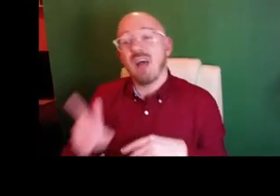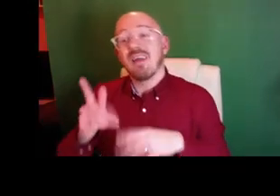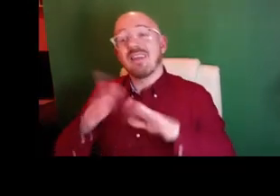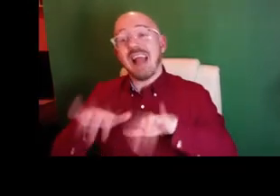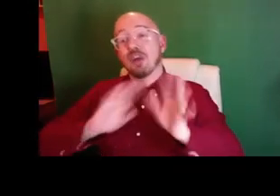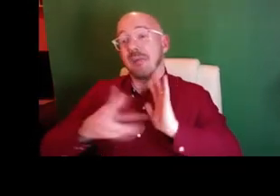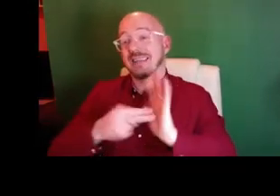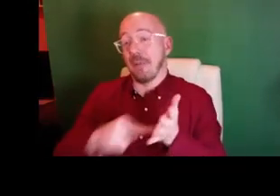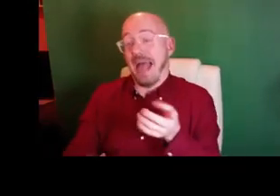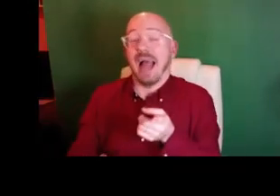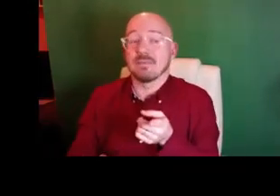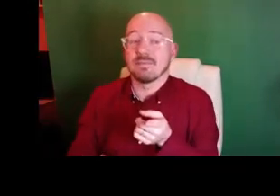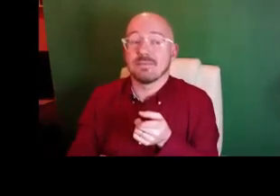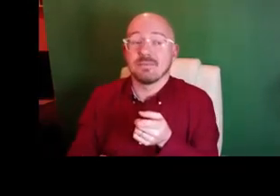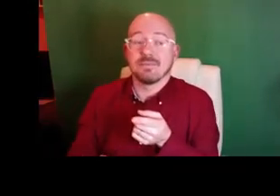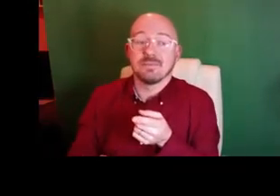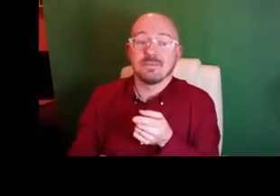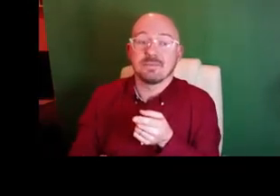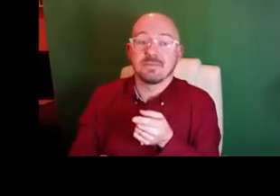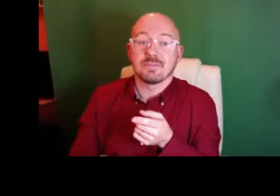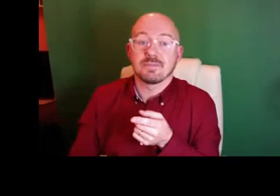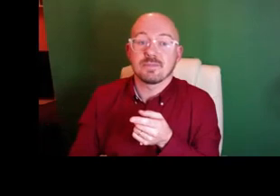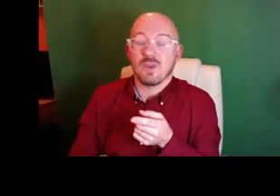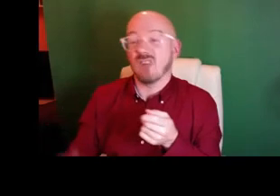to BSL throughout their education.